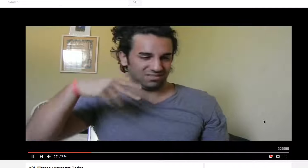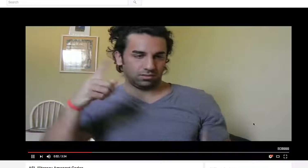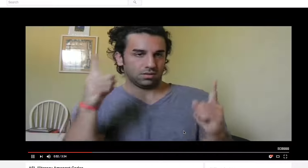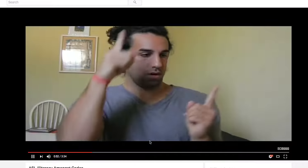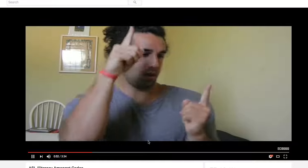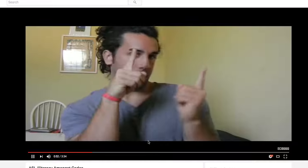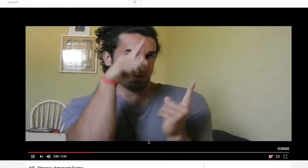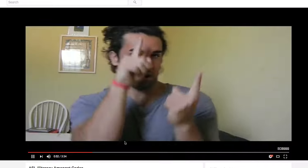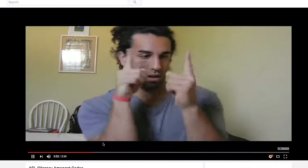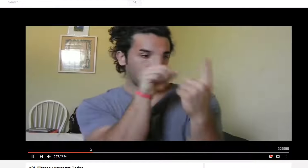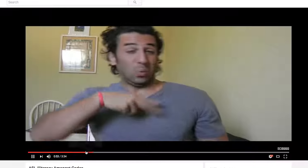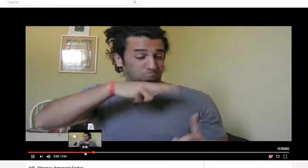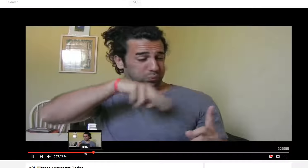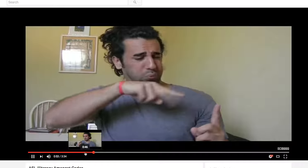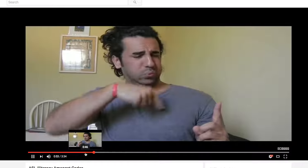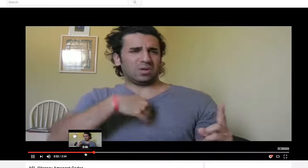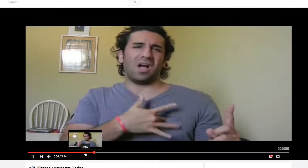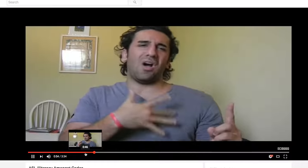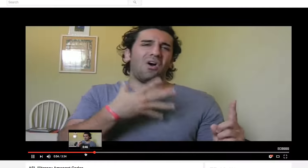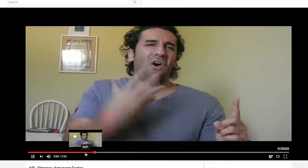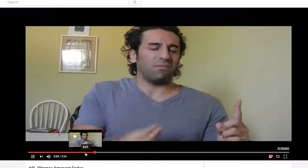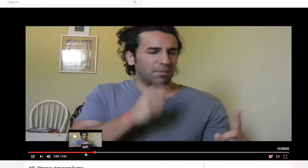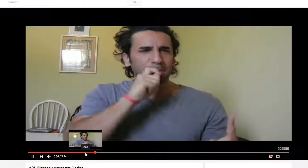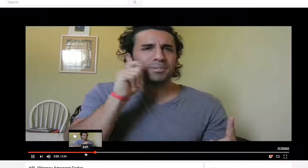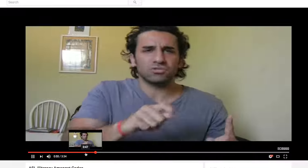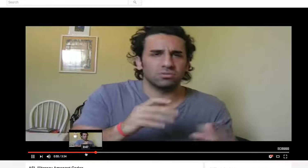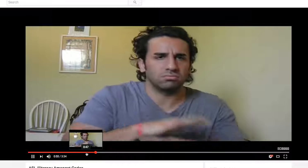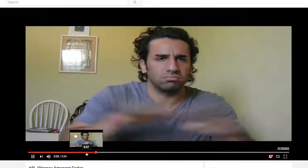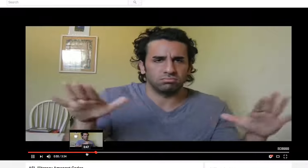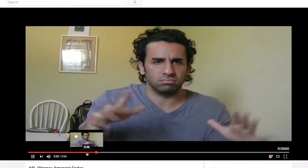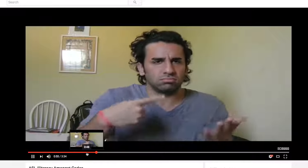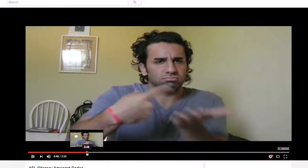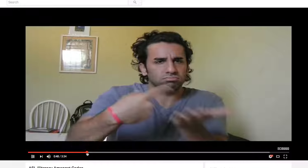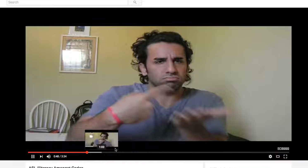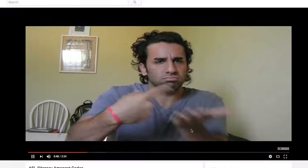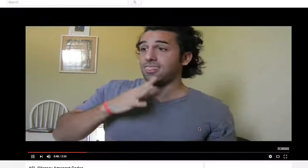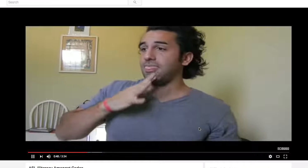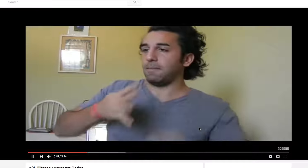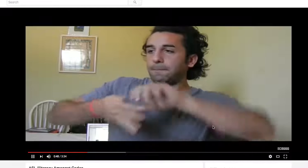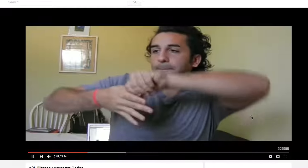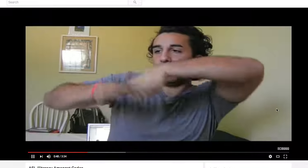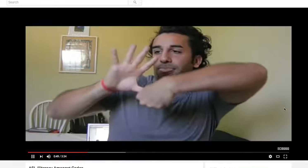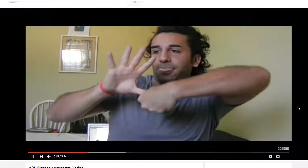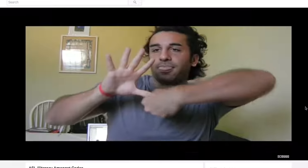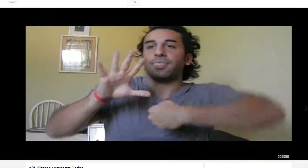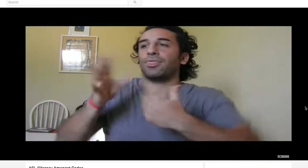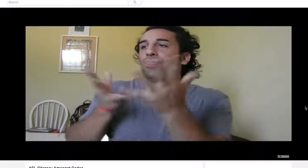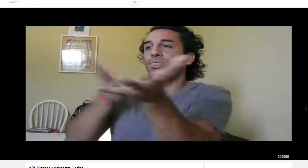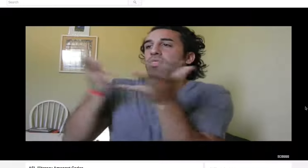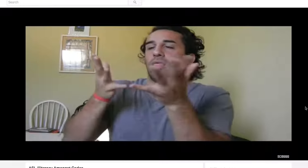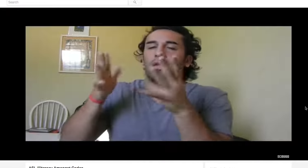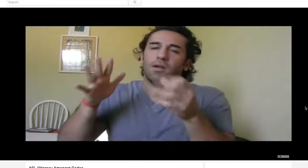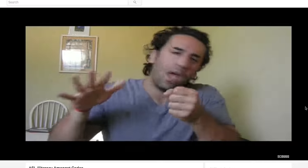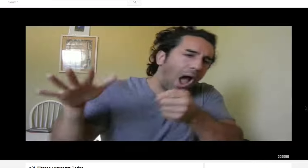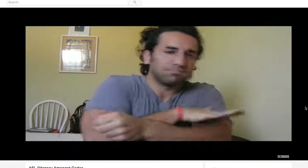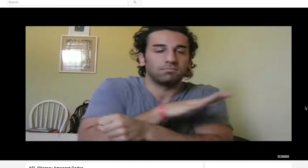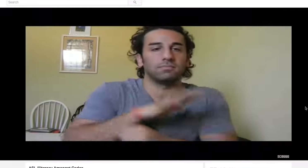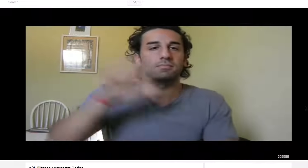of that, their speech is very unintelligible, and it is difficult for them to have any kind of meaningful relationships, especially with that